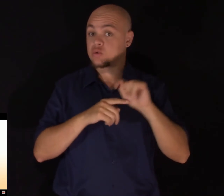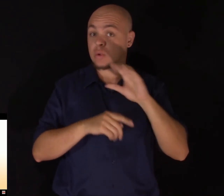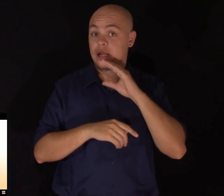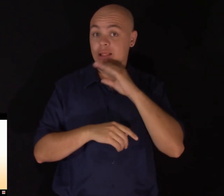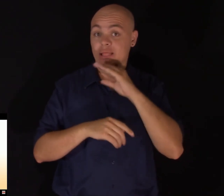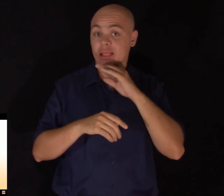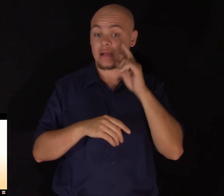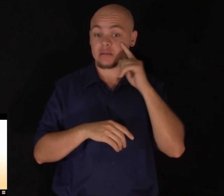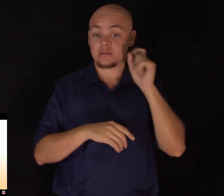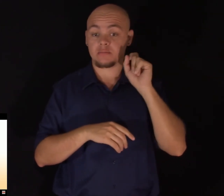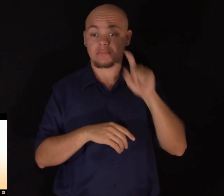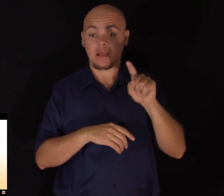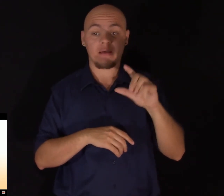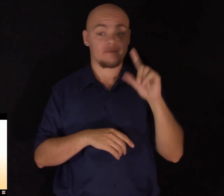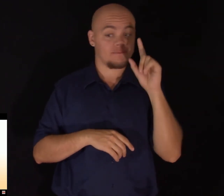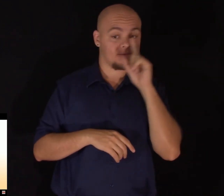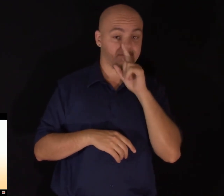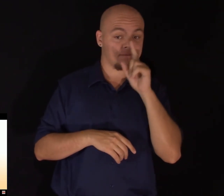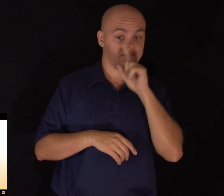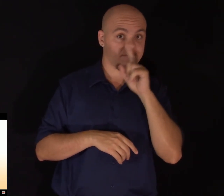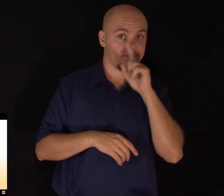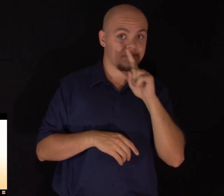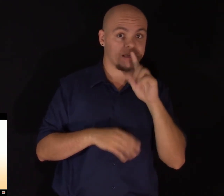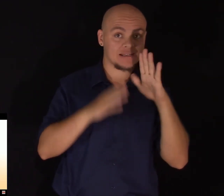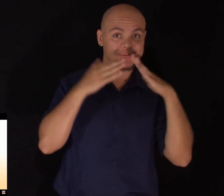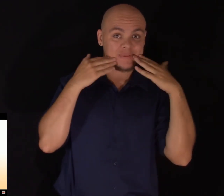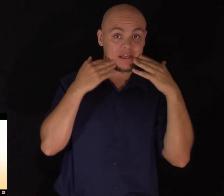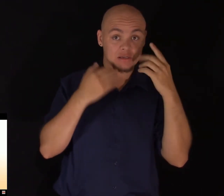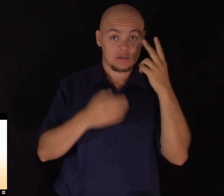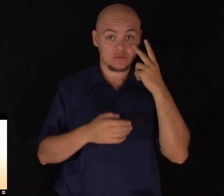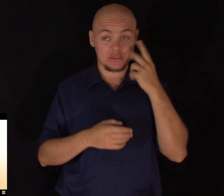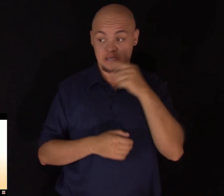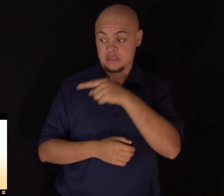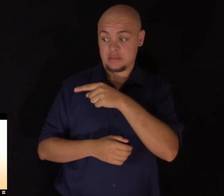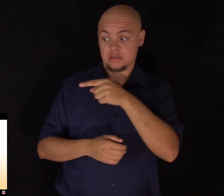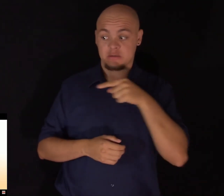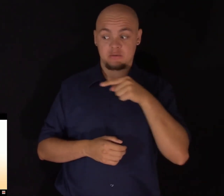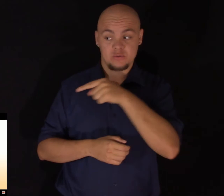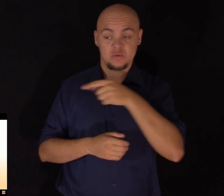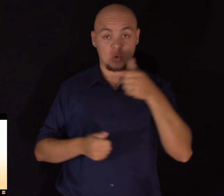can spot a fake smile a mile away. Can you all spot the fake smile here?